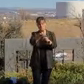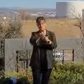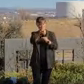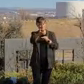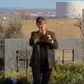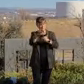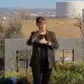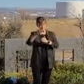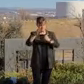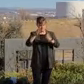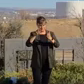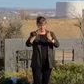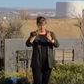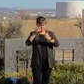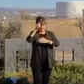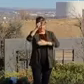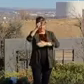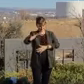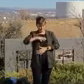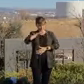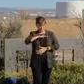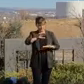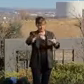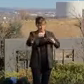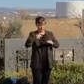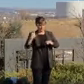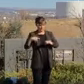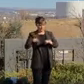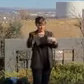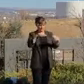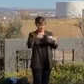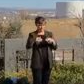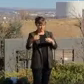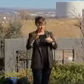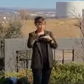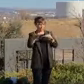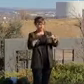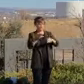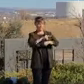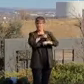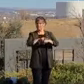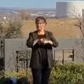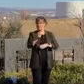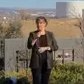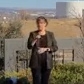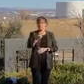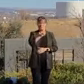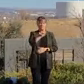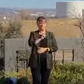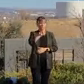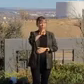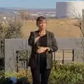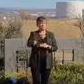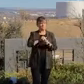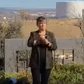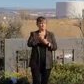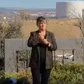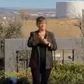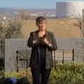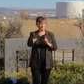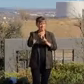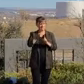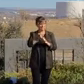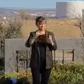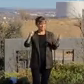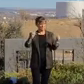million service members who died in battle or while serving their nation, or the 1.4 million who were